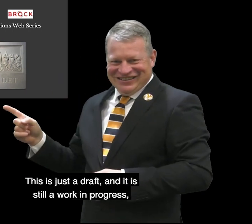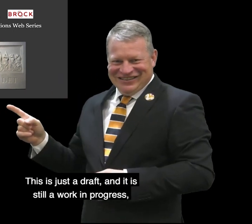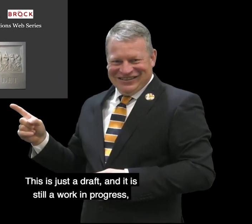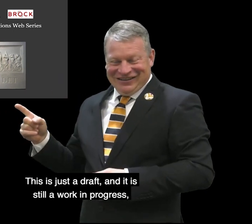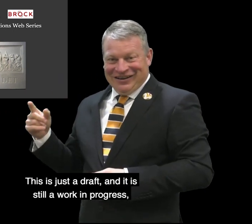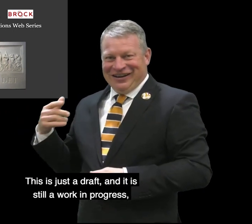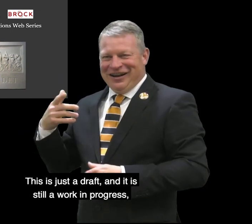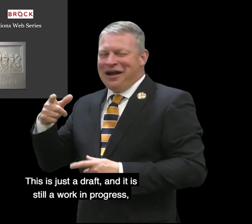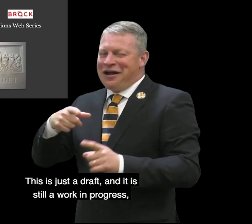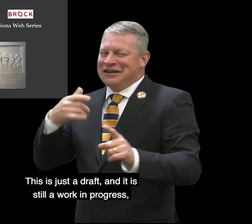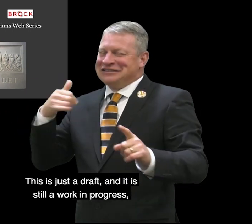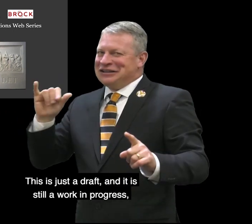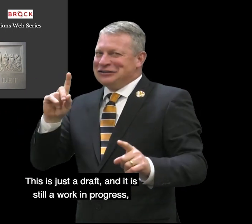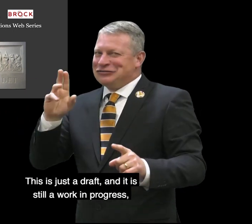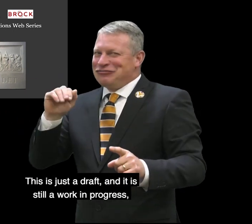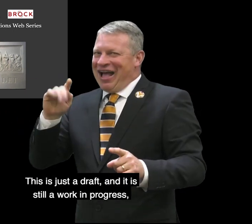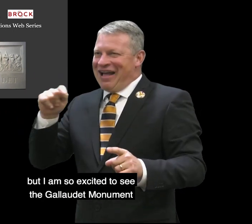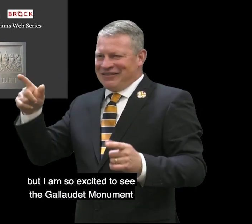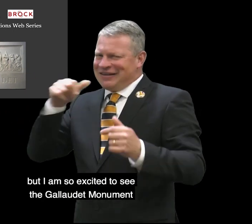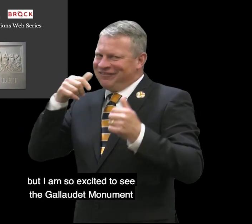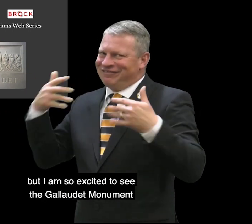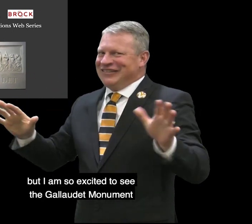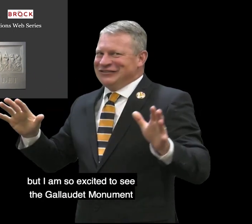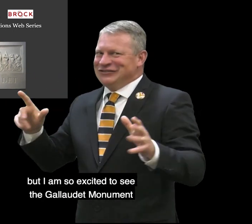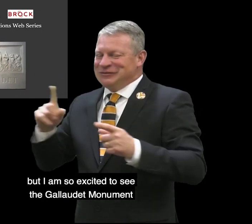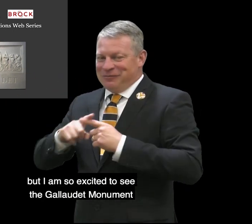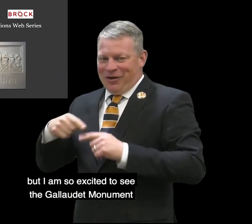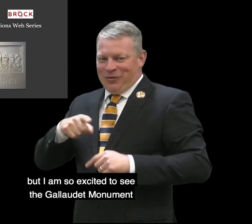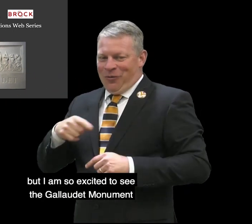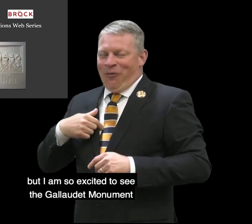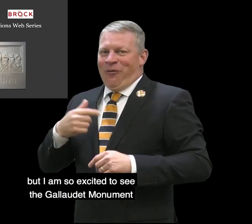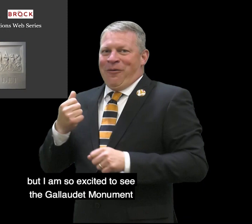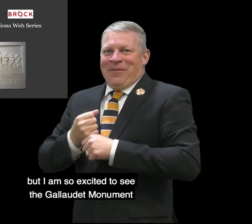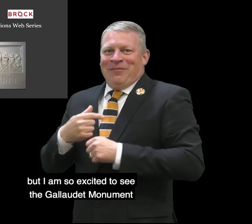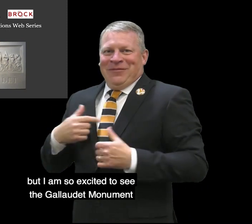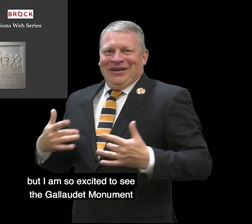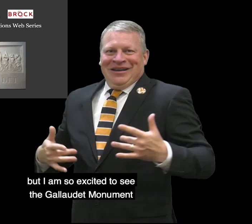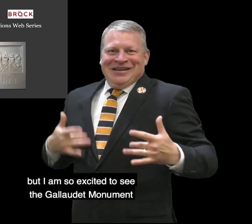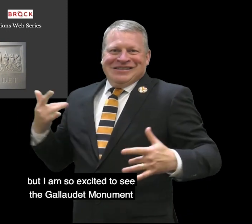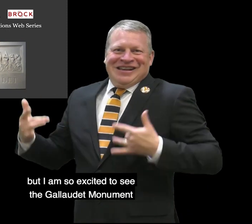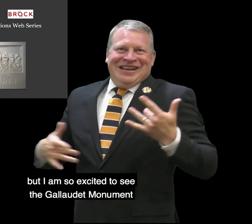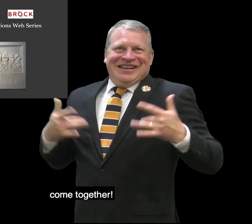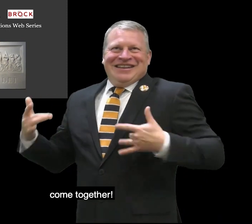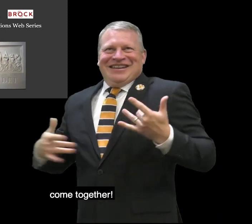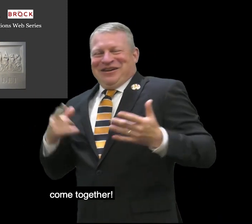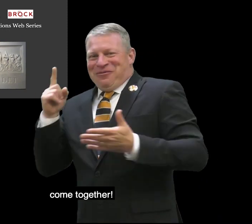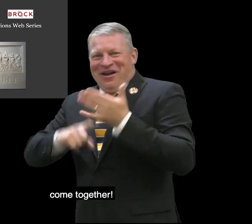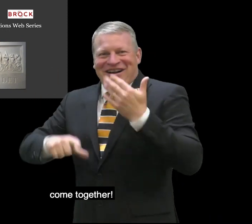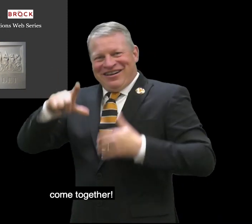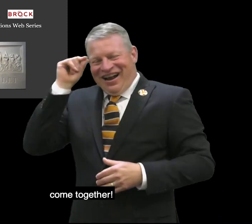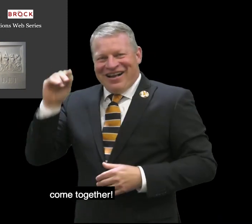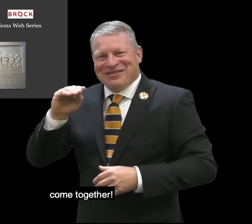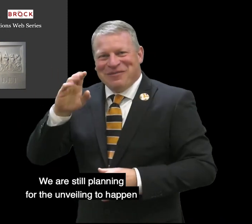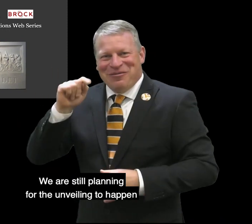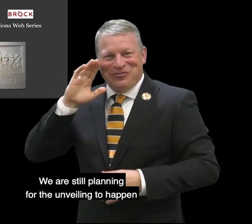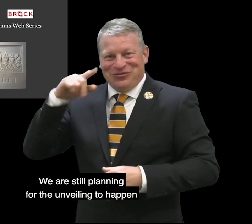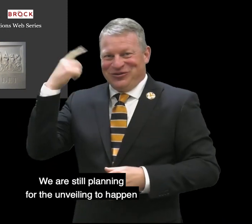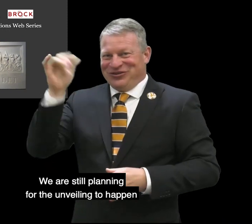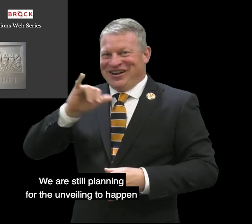This is just a draft and it is still a work in progress, but I am so excited to see the Gallaudet Monument come together. We